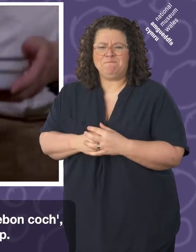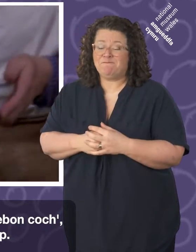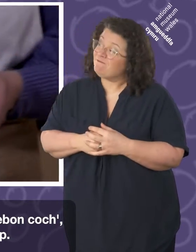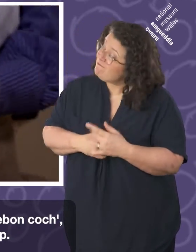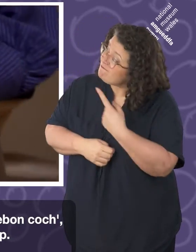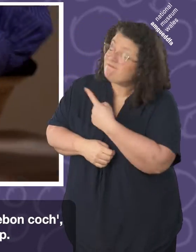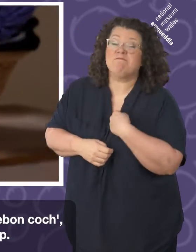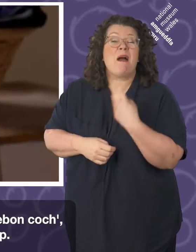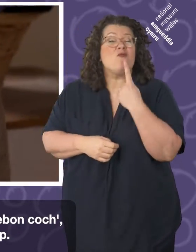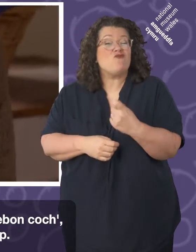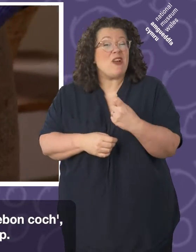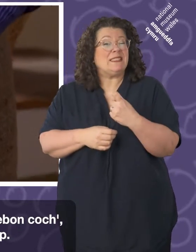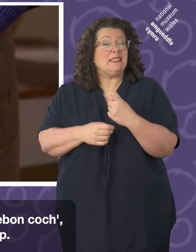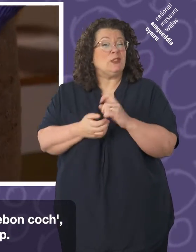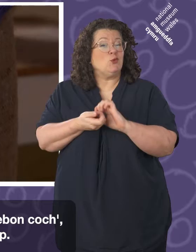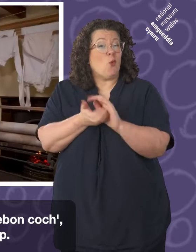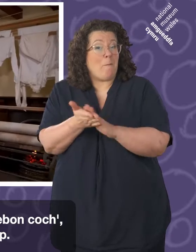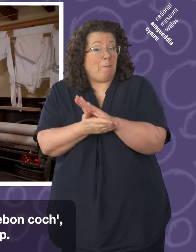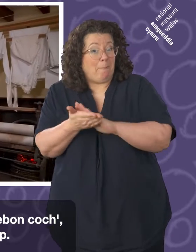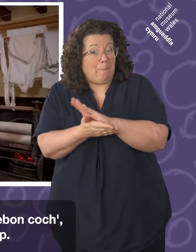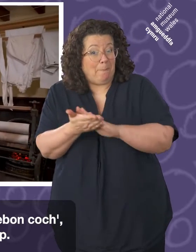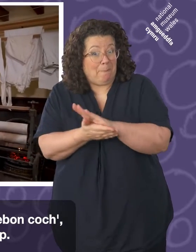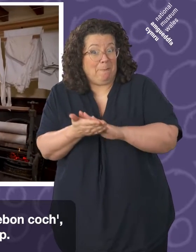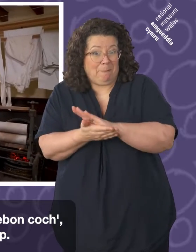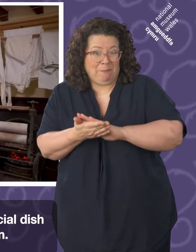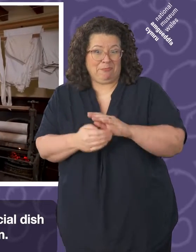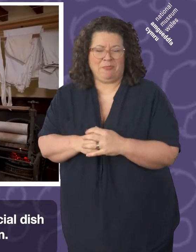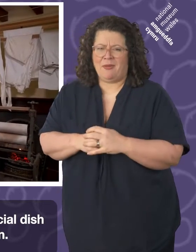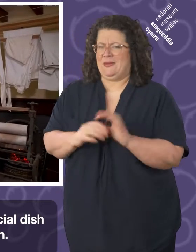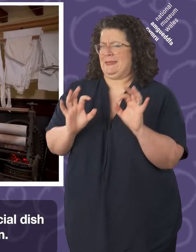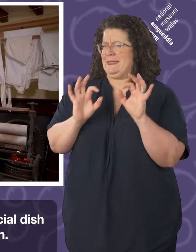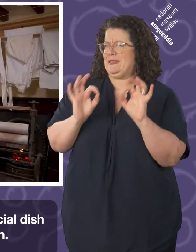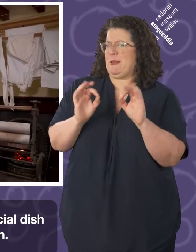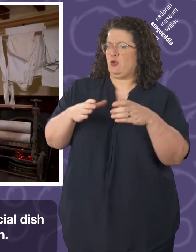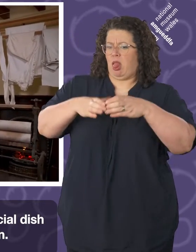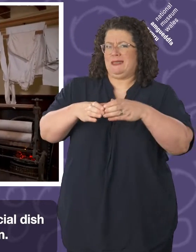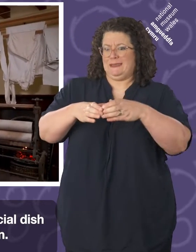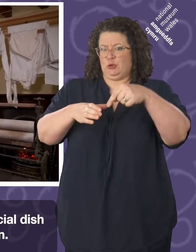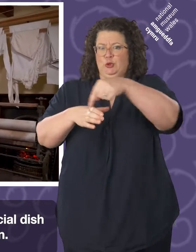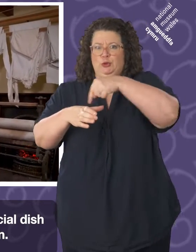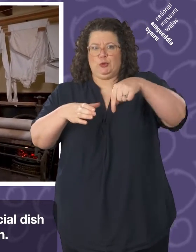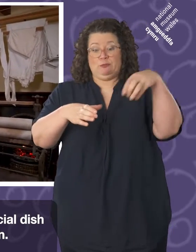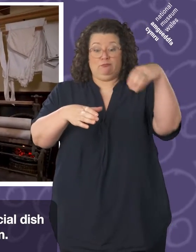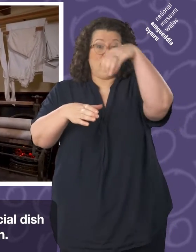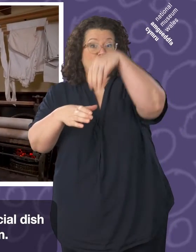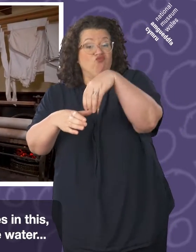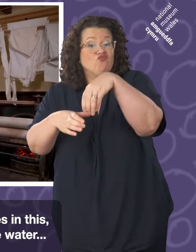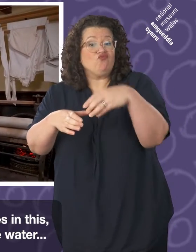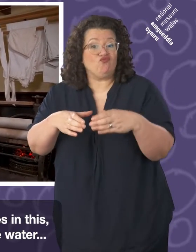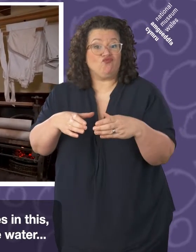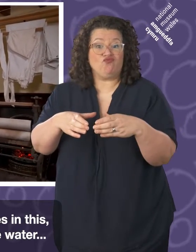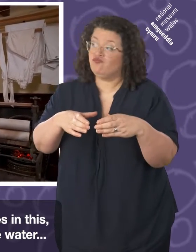it is, my sip-on koch, my red soap. And I have a special dish to keep it